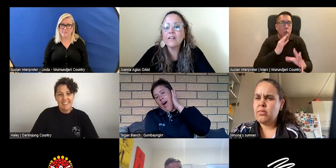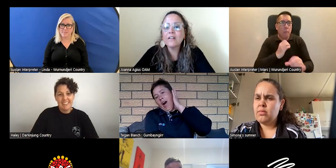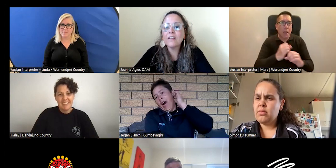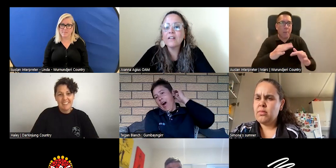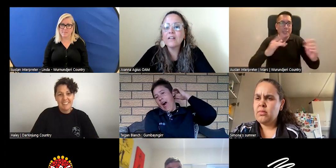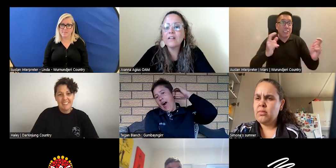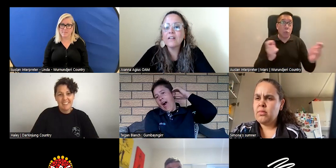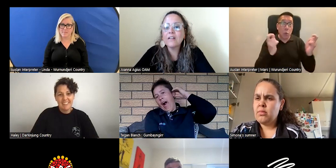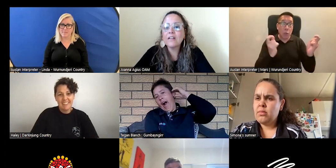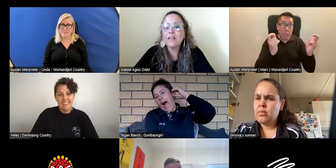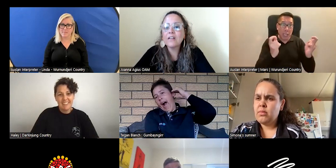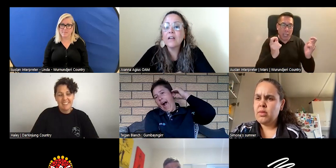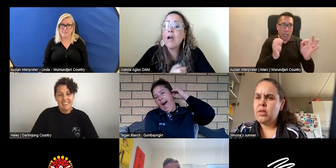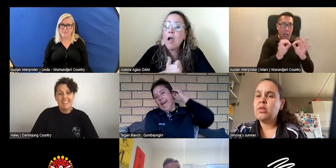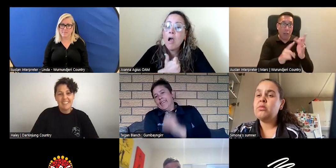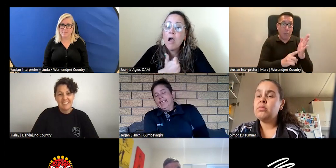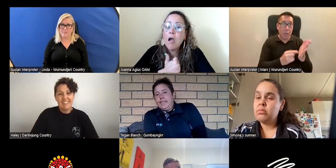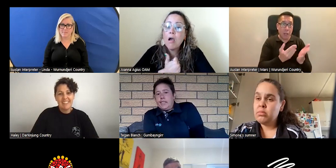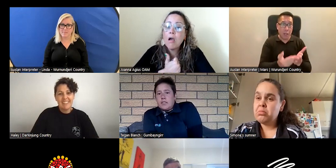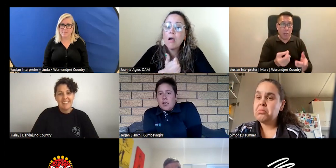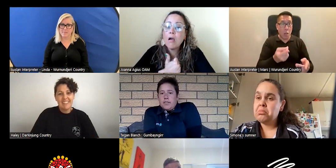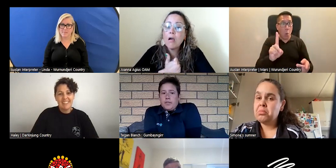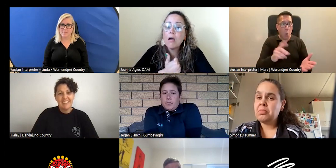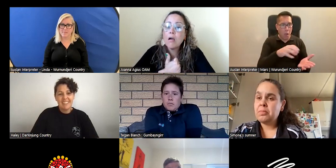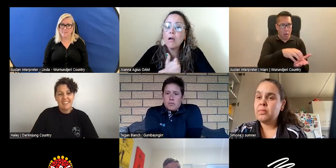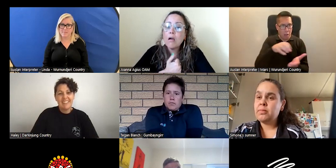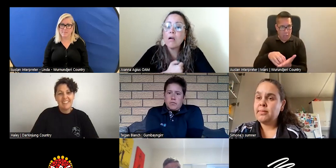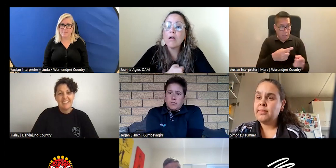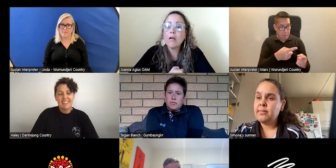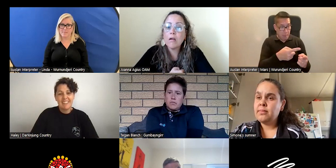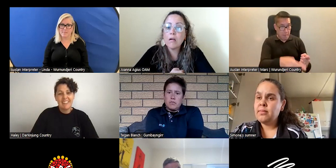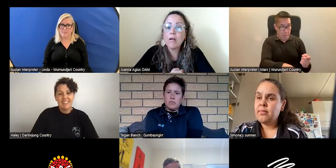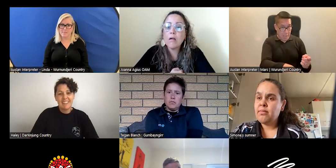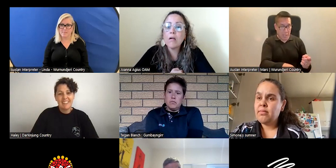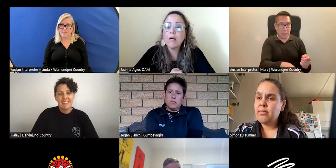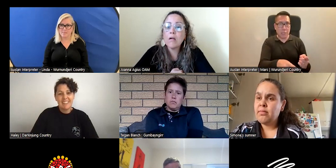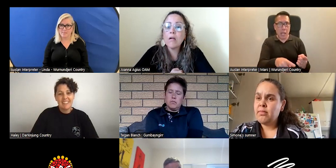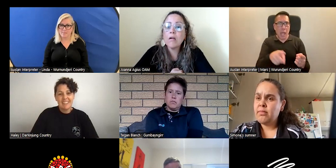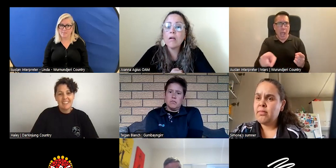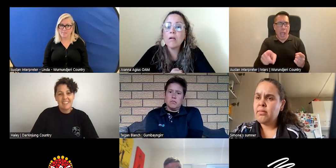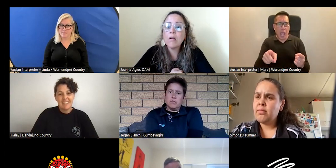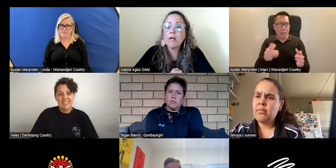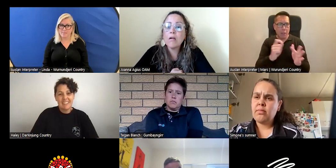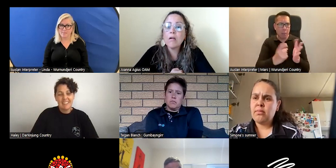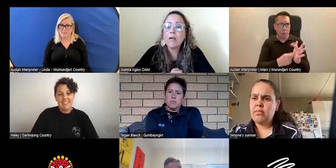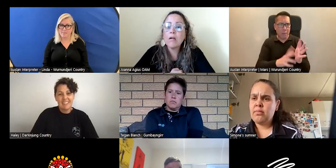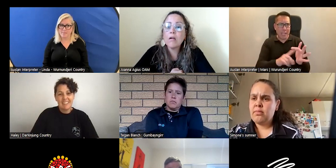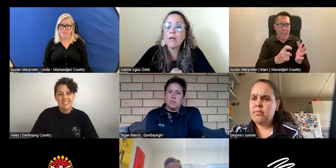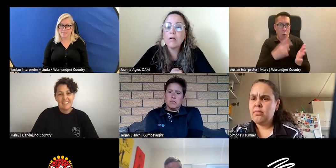ceremony where the bill was being passed through the lower house and the Premier was reading it. Did any of you come to that one?